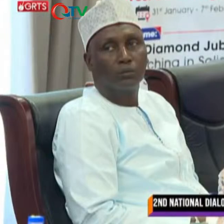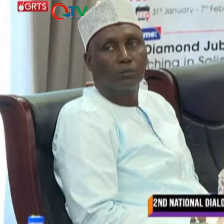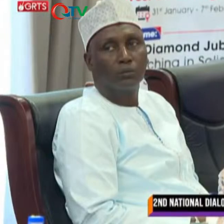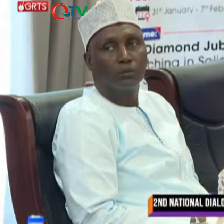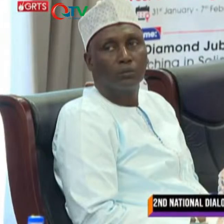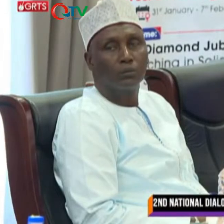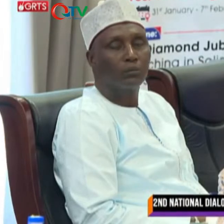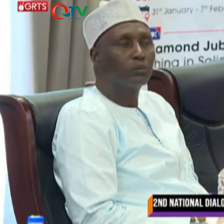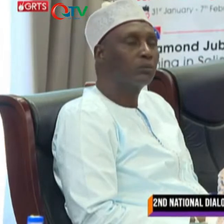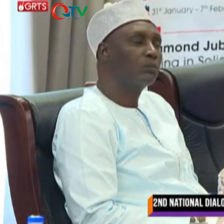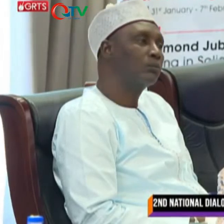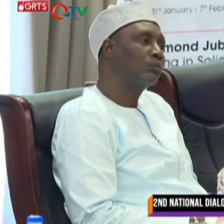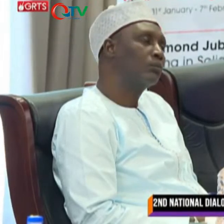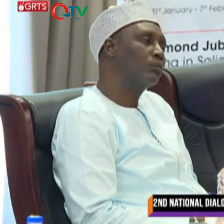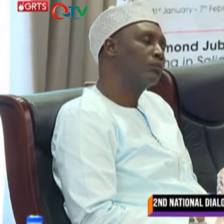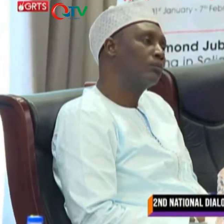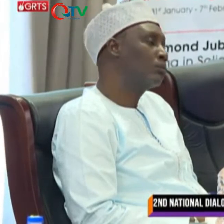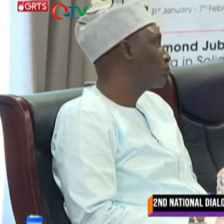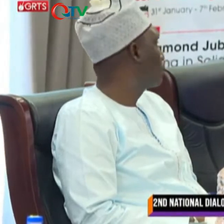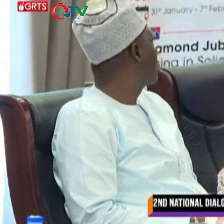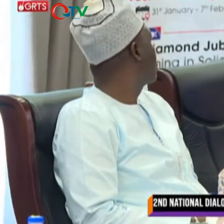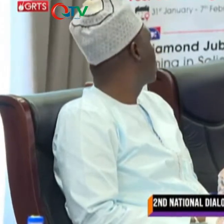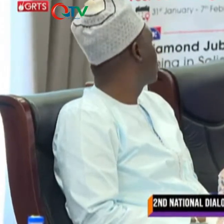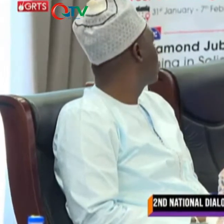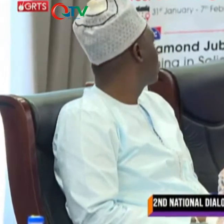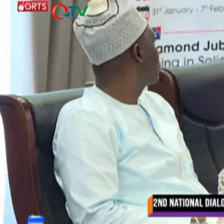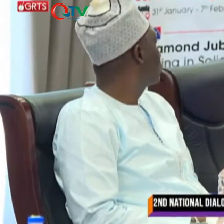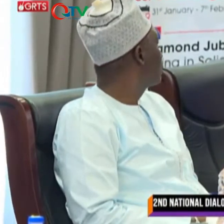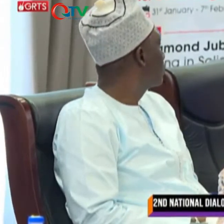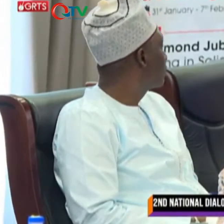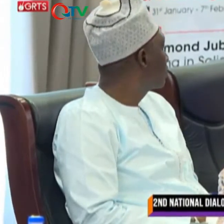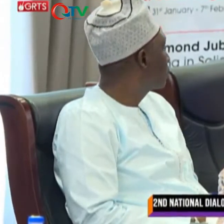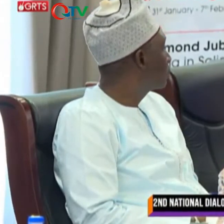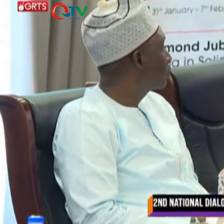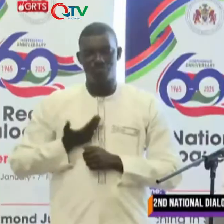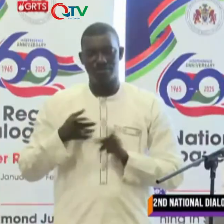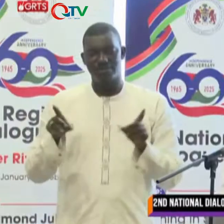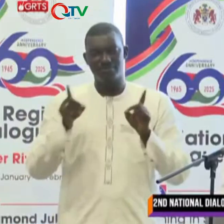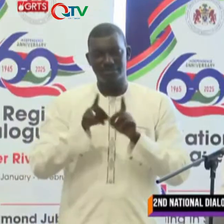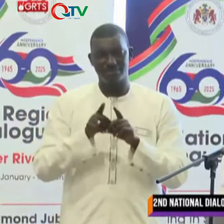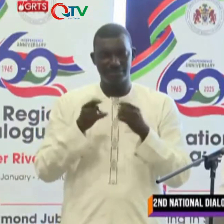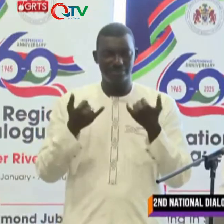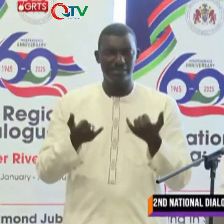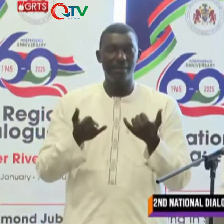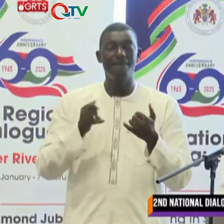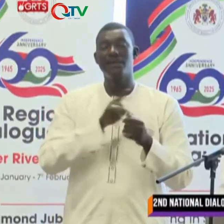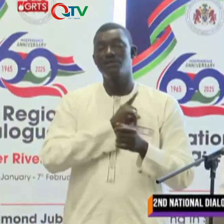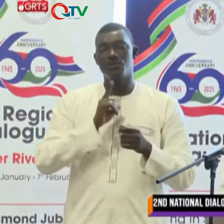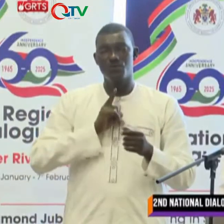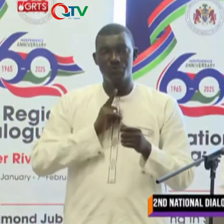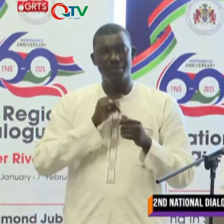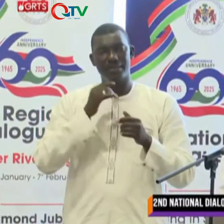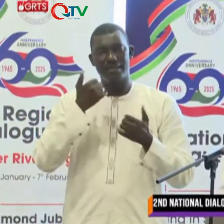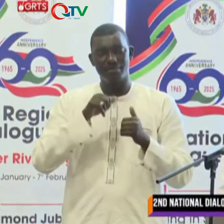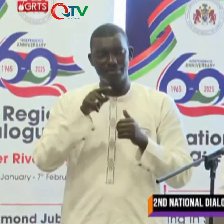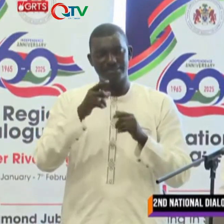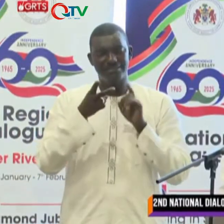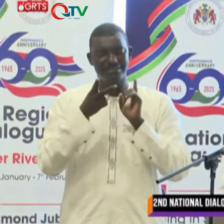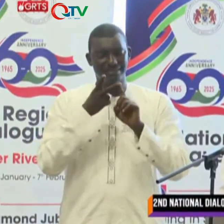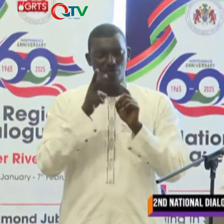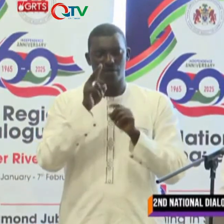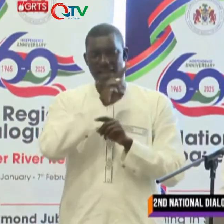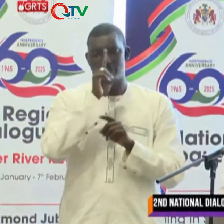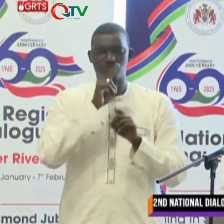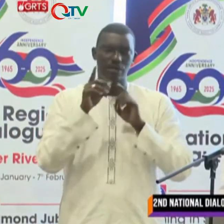Your Excellency, distinguished ladies and gentlemen, as we deliberate in this second national